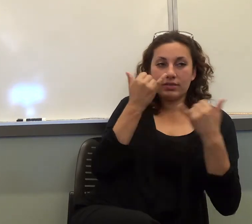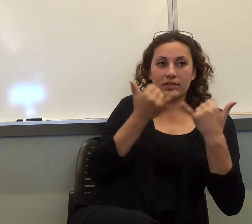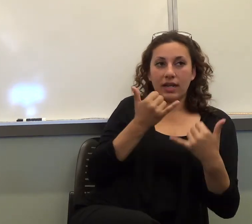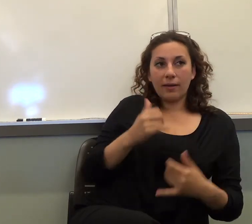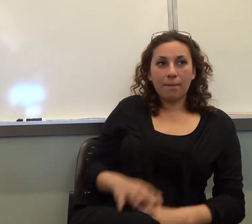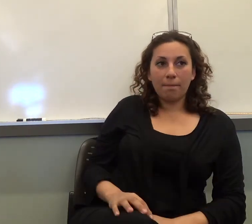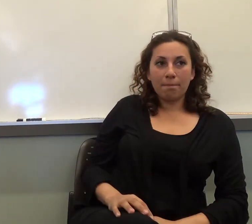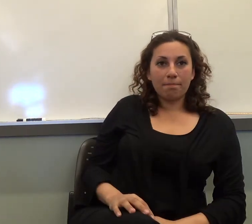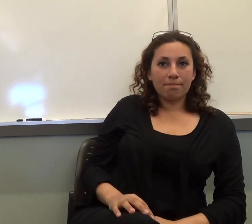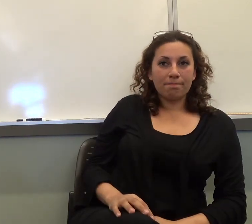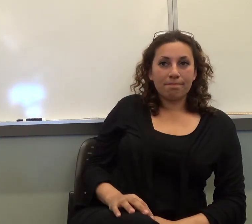Yeah.